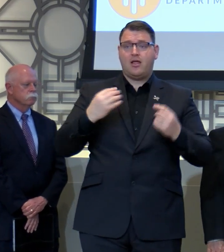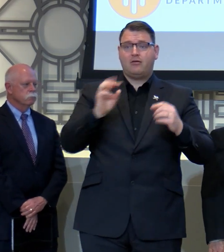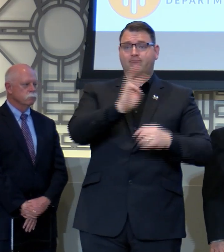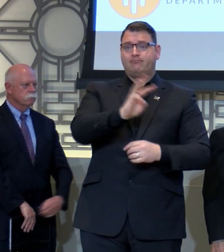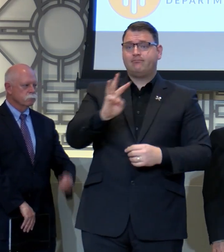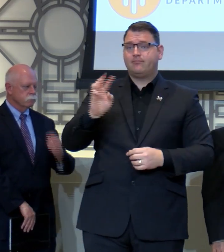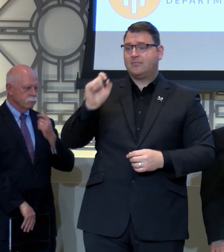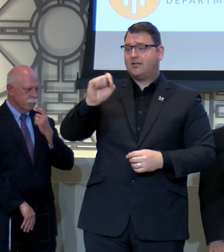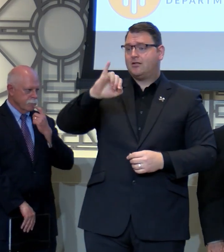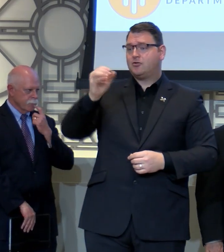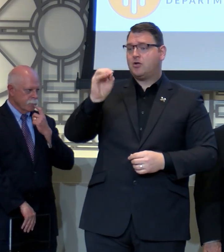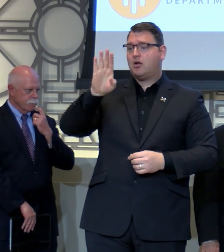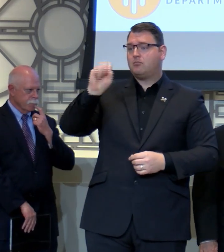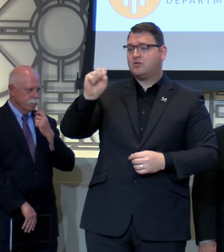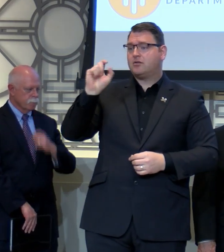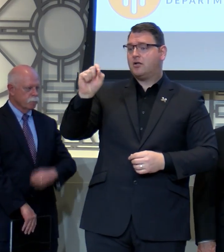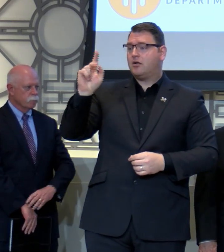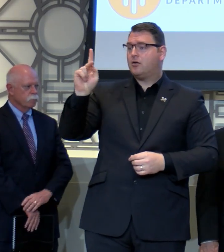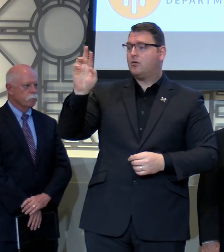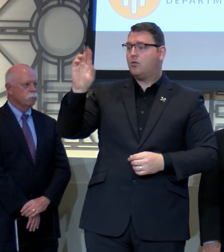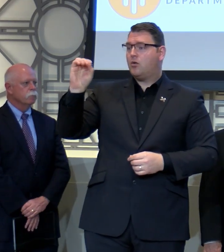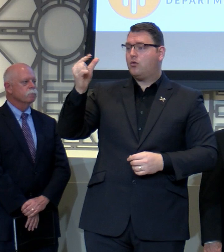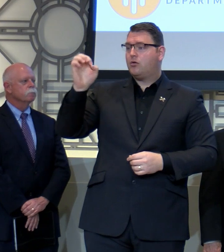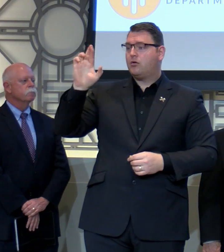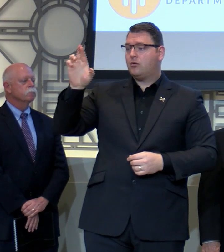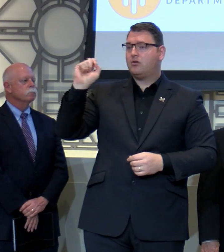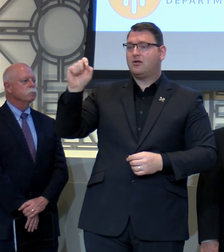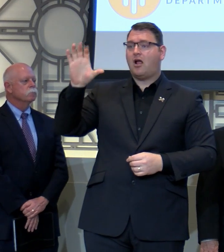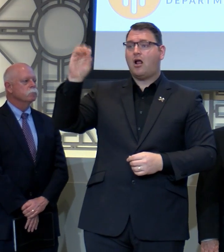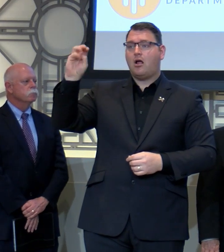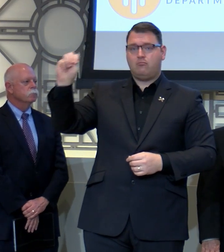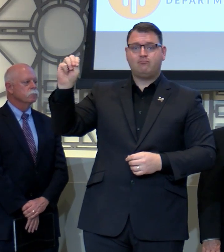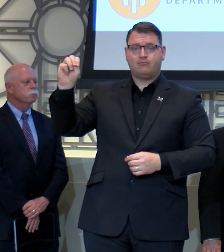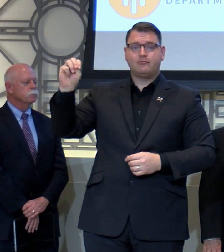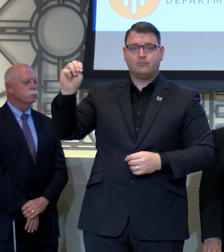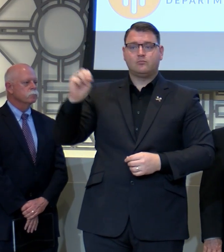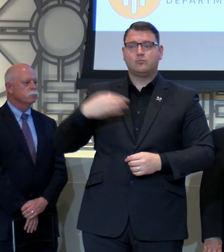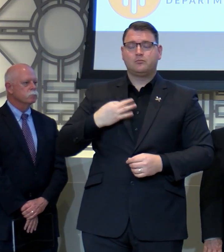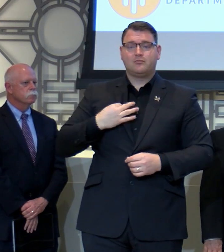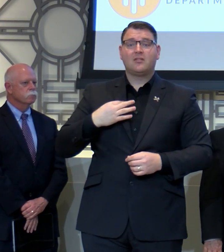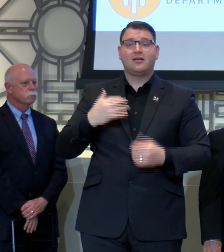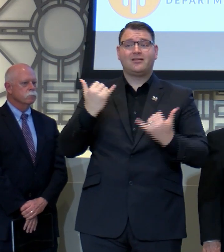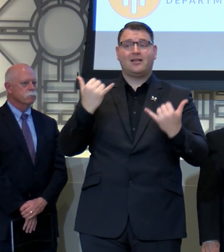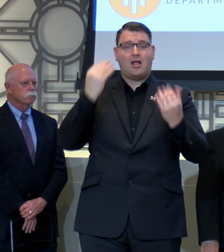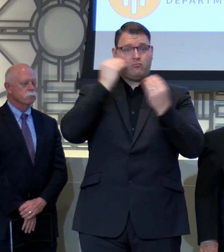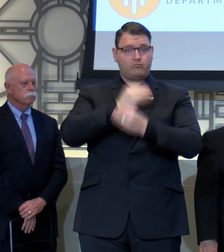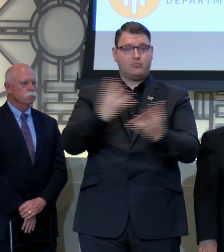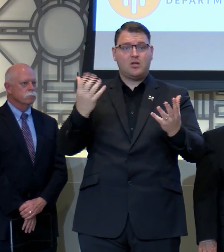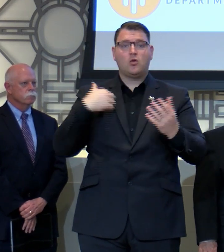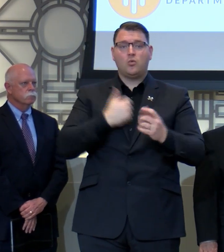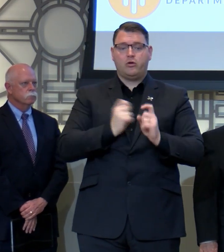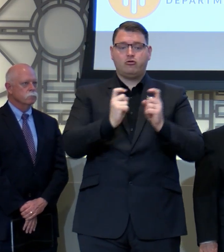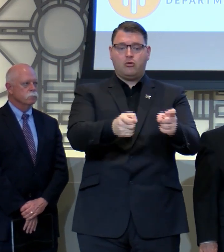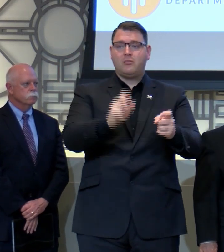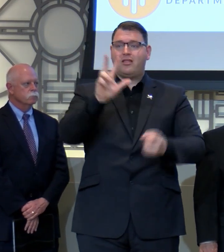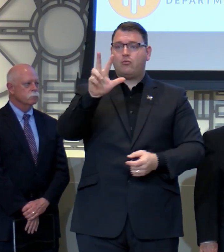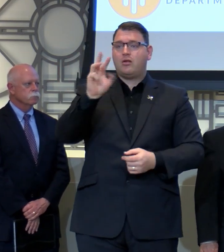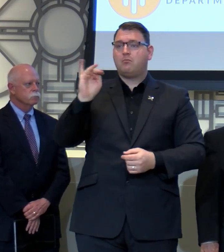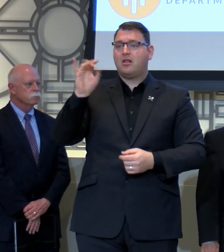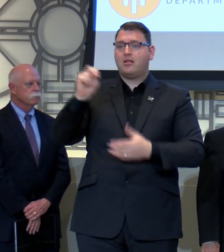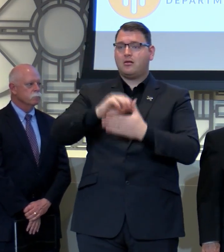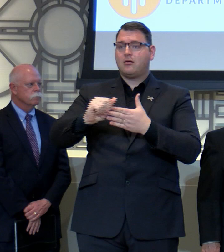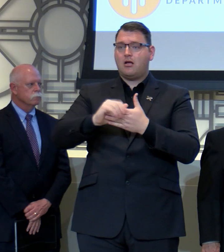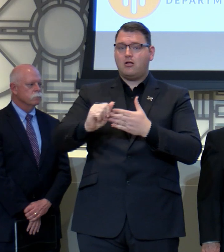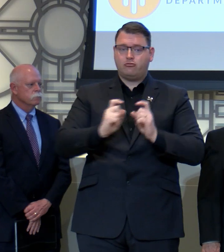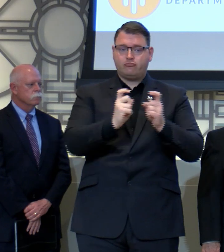jobs.kroger.com. Breaking news today, the Kroger Company in total, we announced that we're donating $3 million to Feeding America and to No